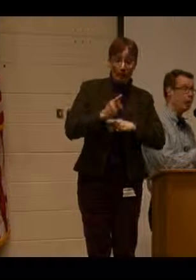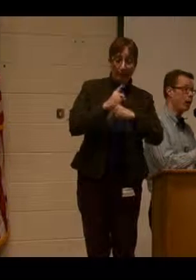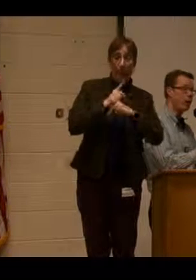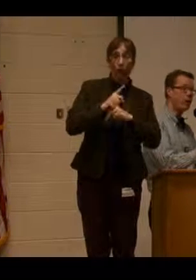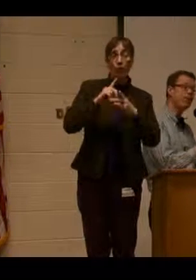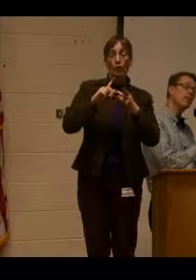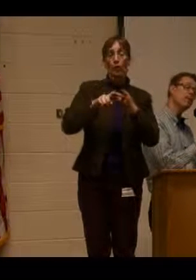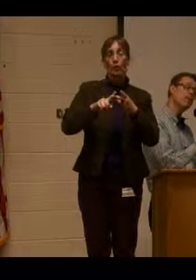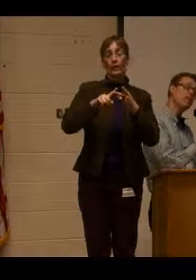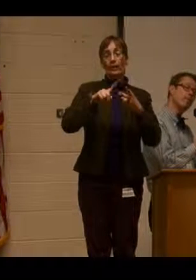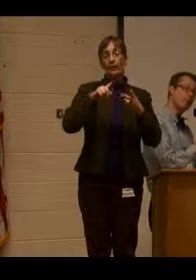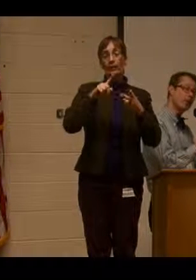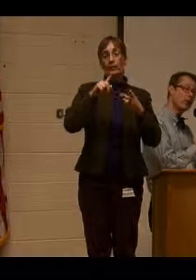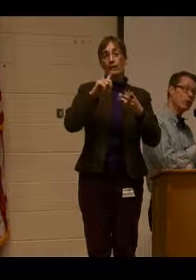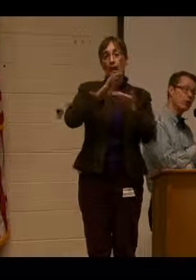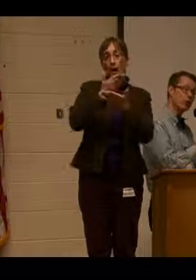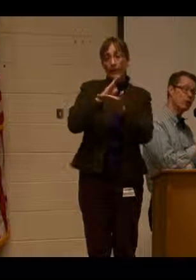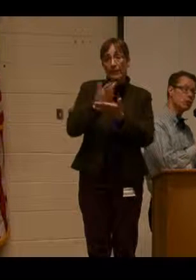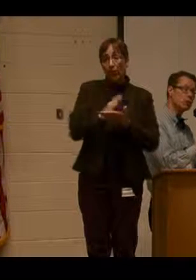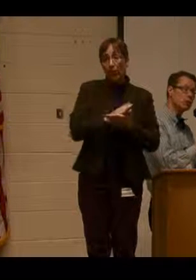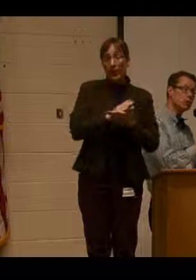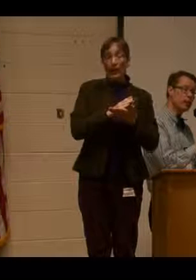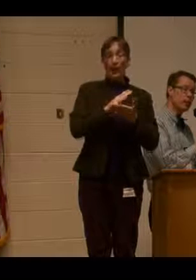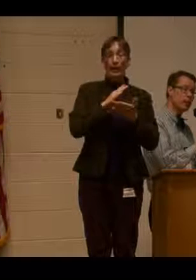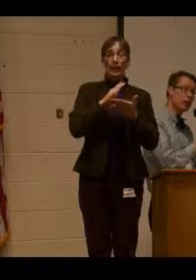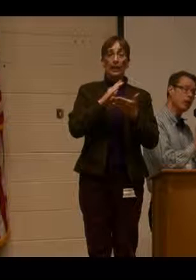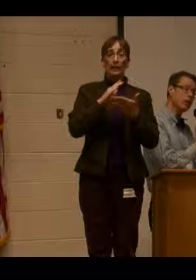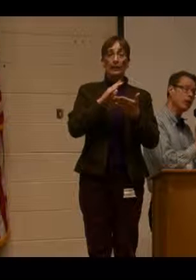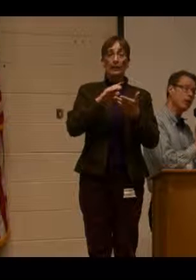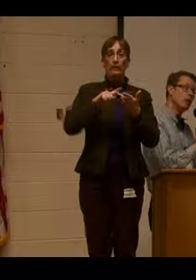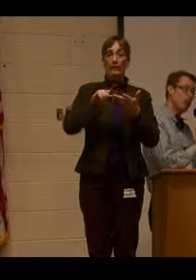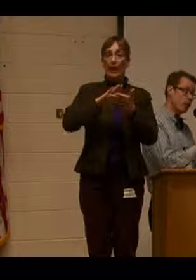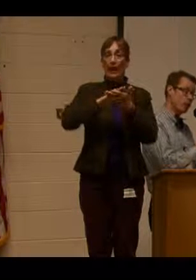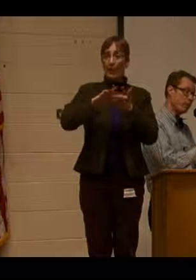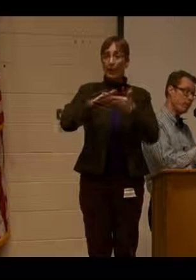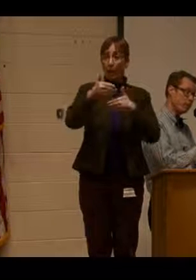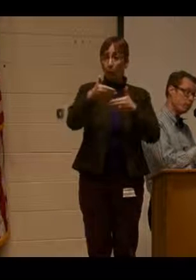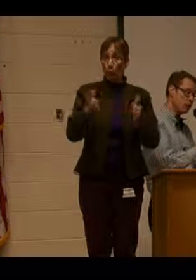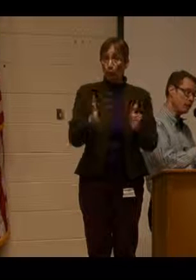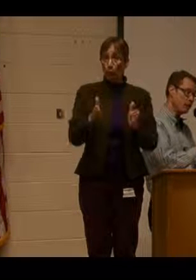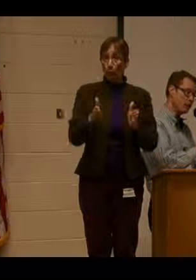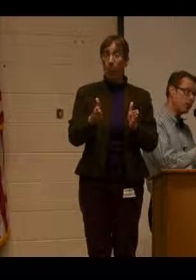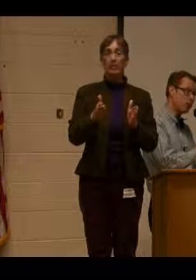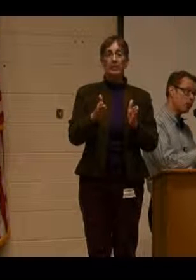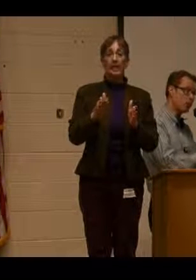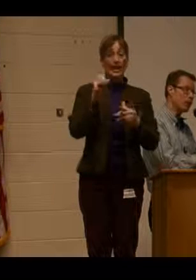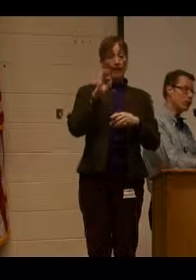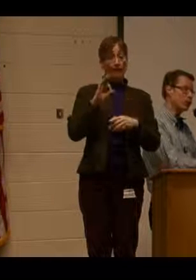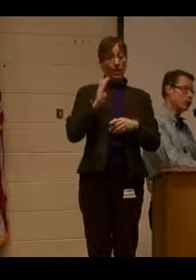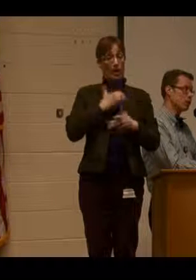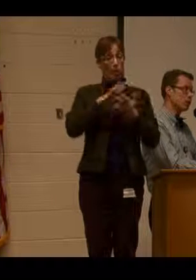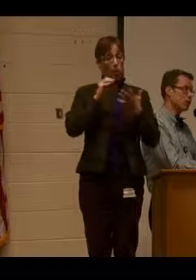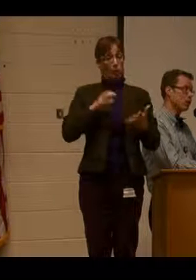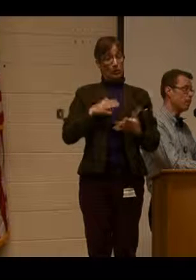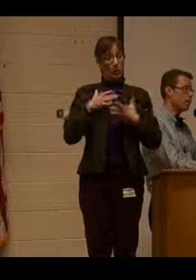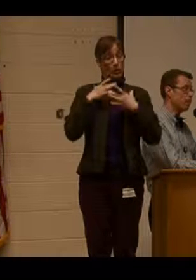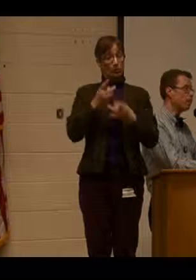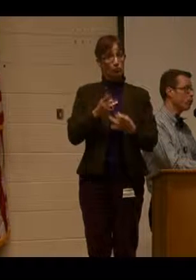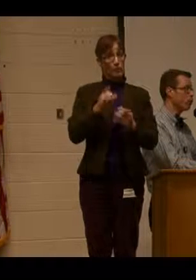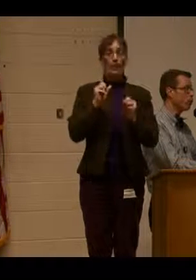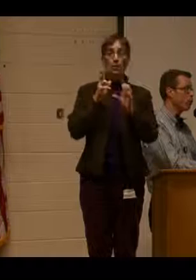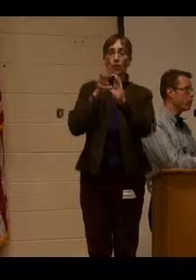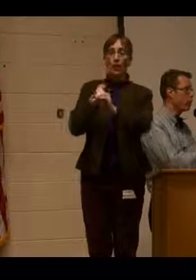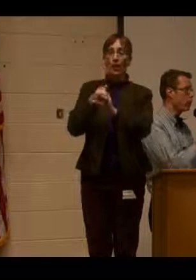of our students is interested in that, we can hook them up into the AVP program, which is either an all-morning or